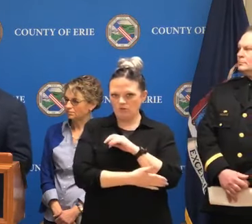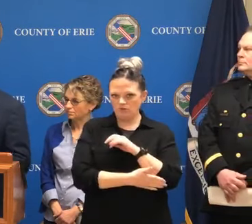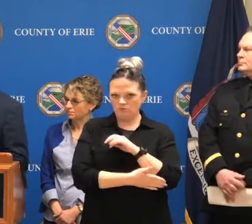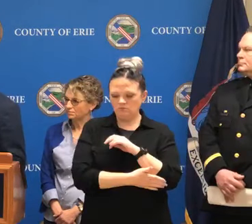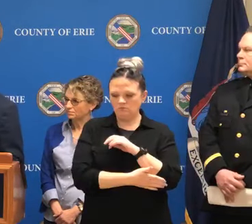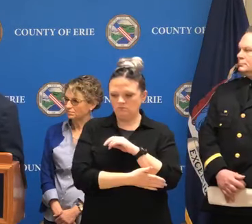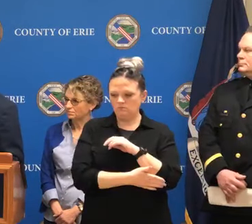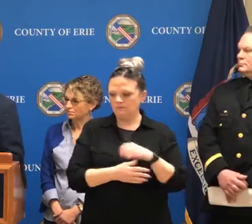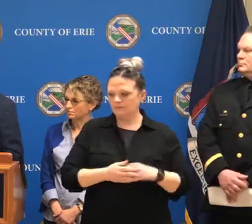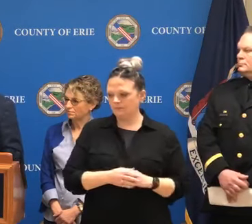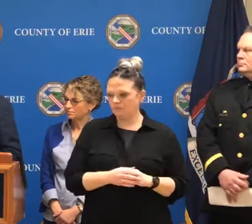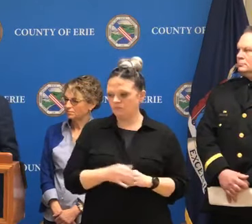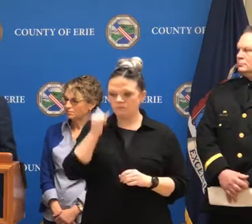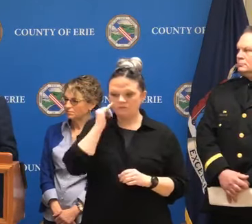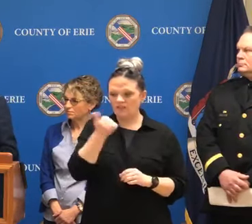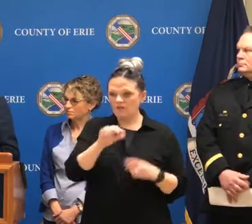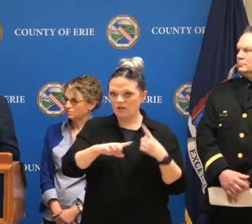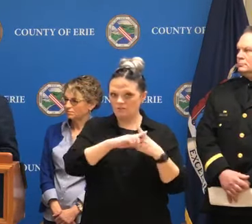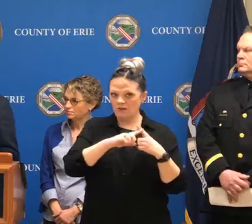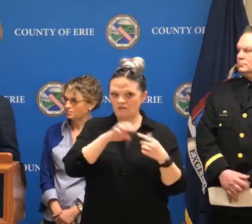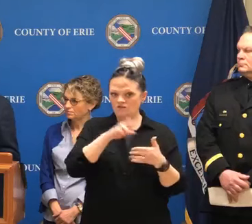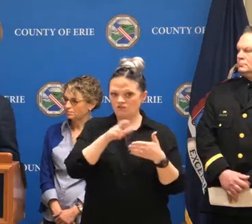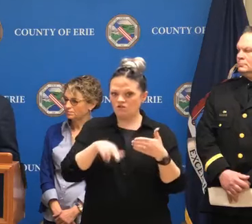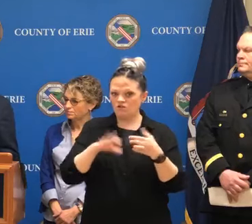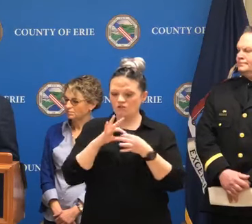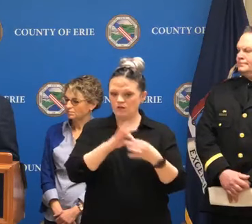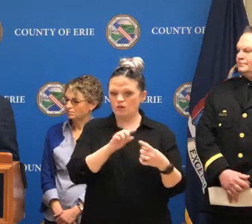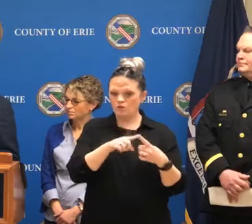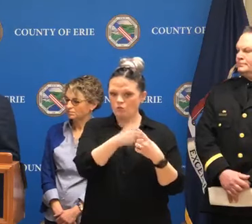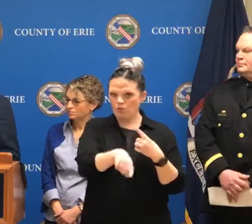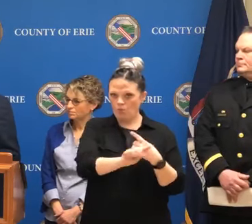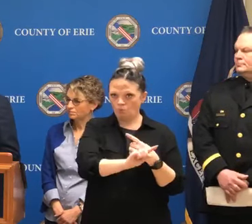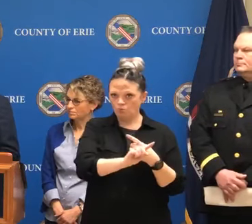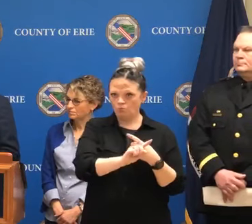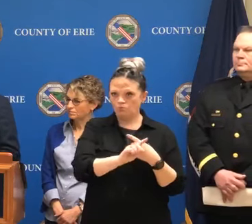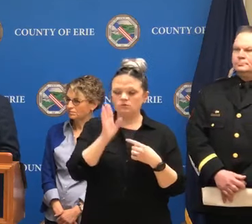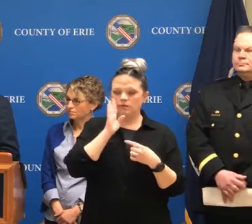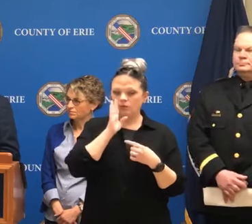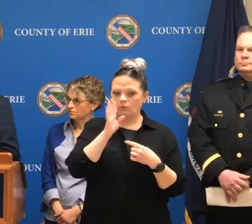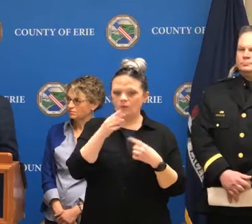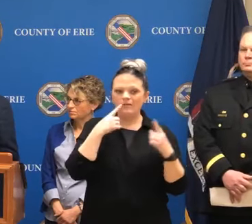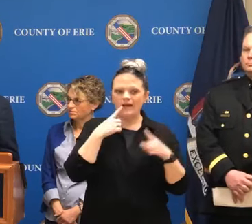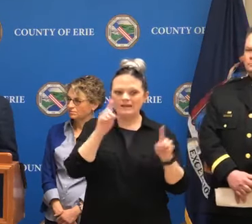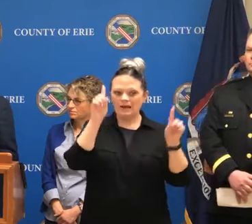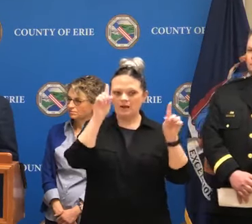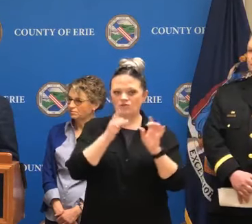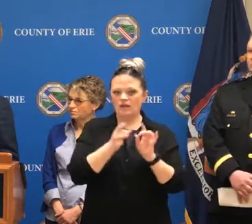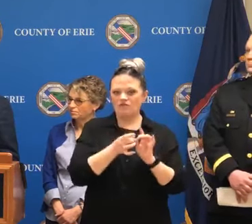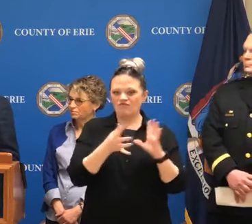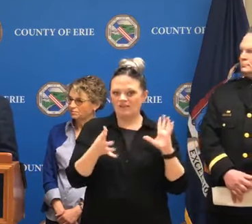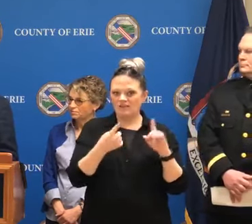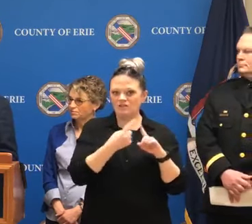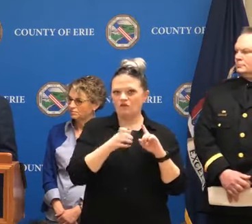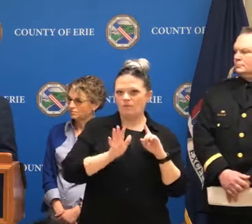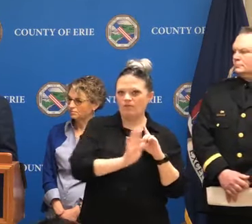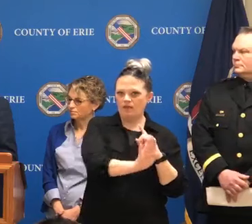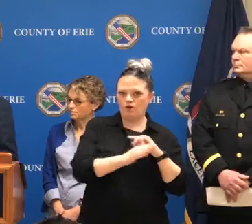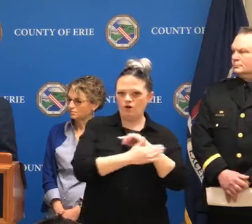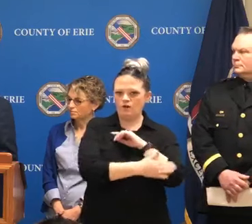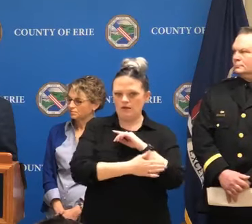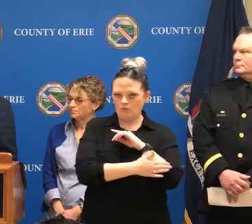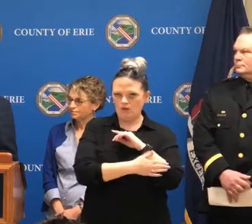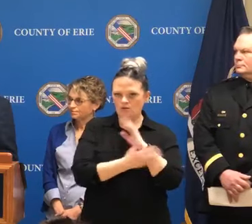And if there are any positive results with regards to those samples, they will be announced and released by the other counties.